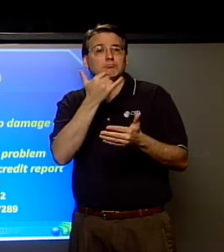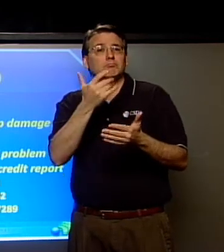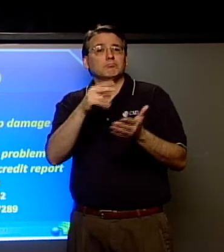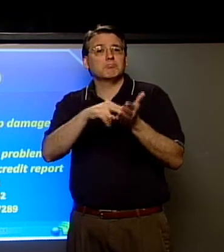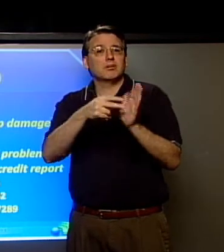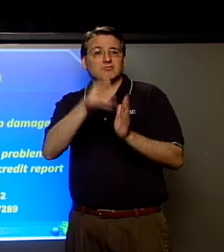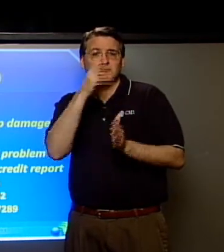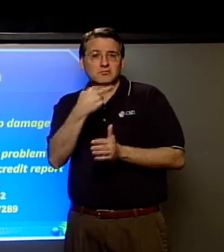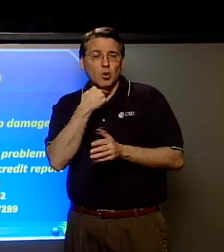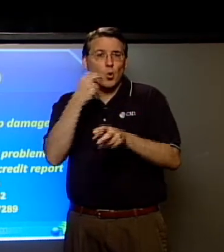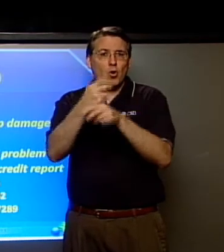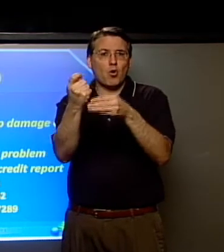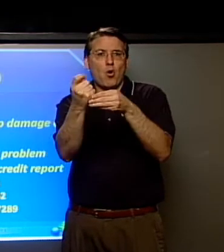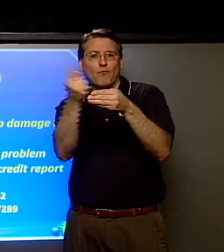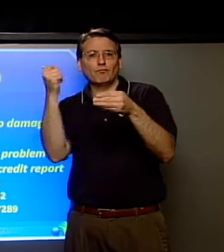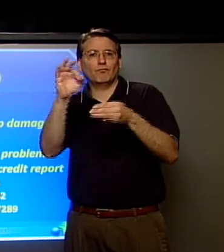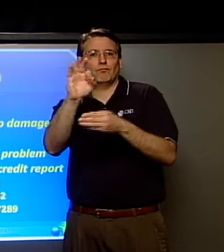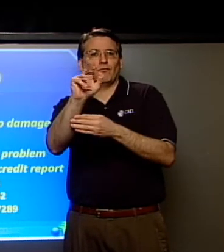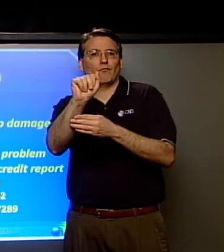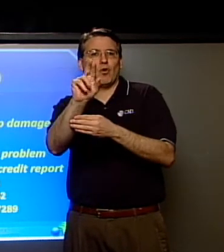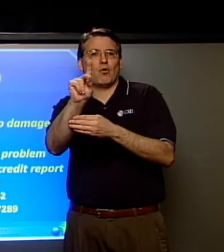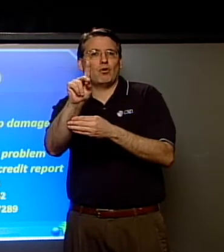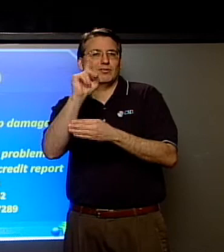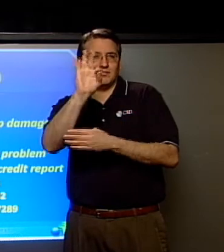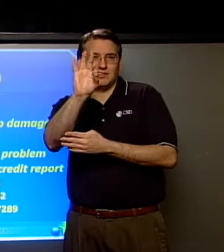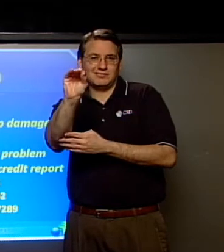Now also, if you're applying for anything and